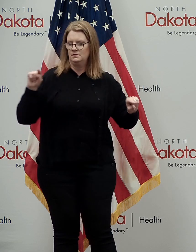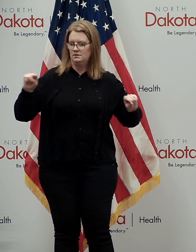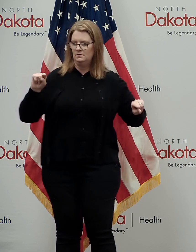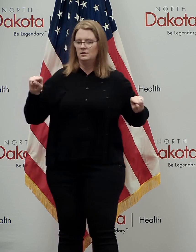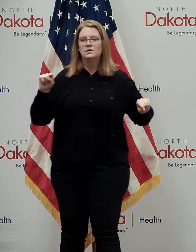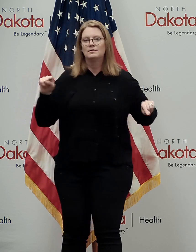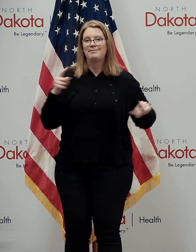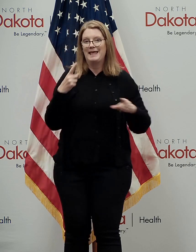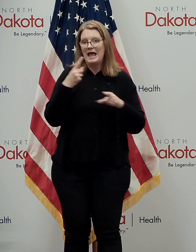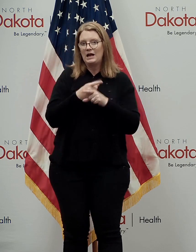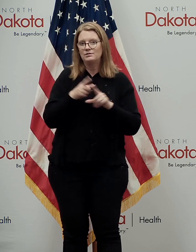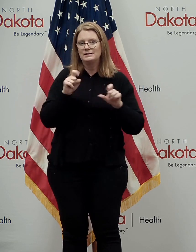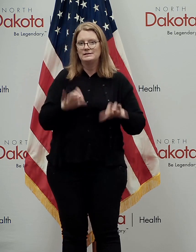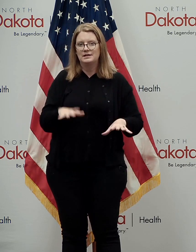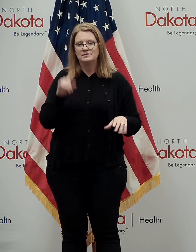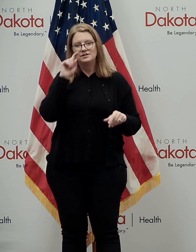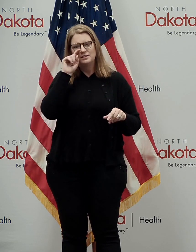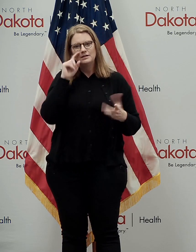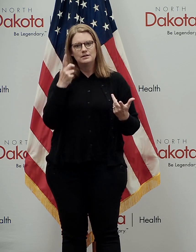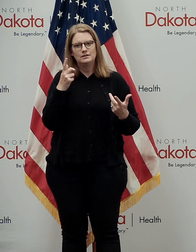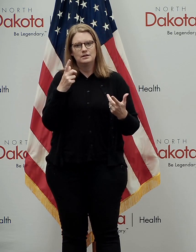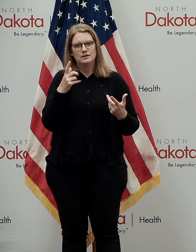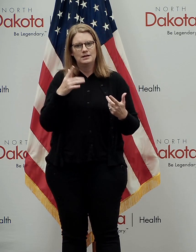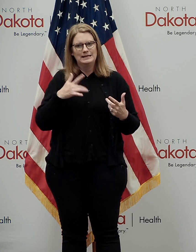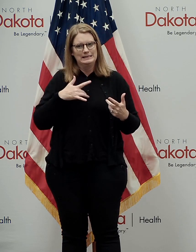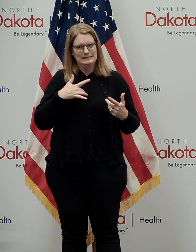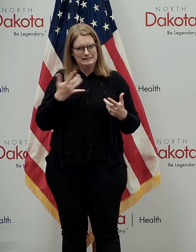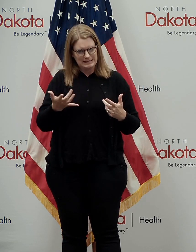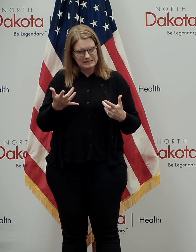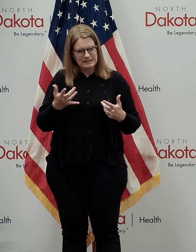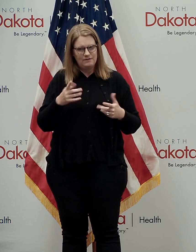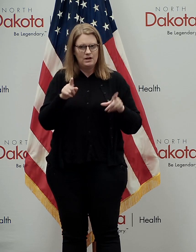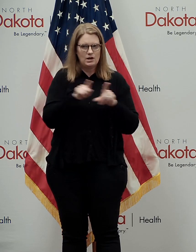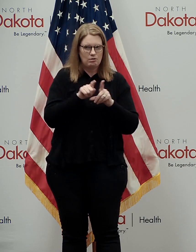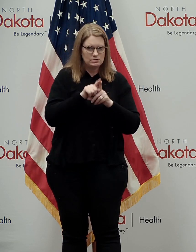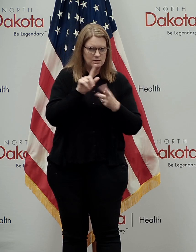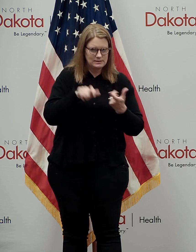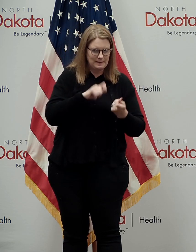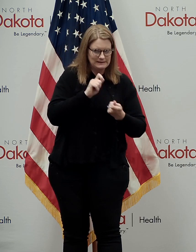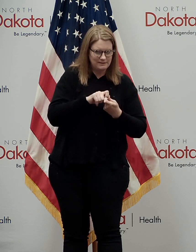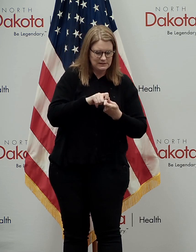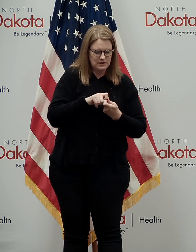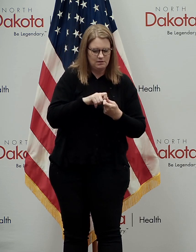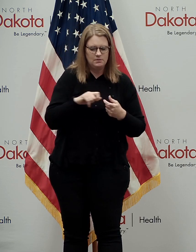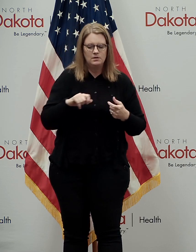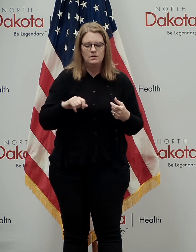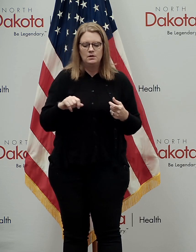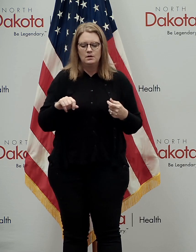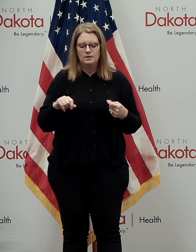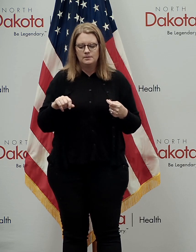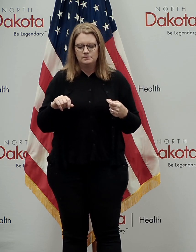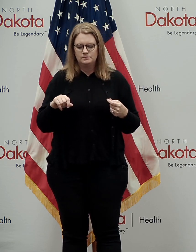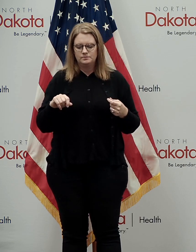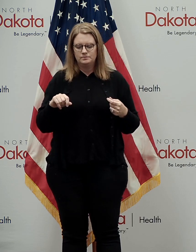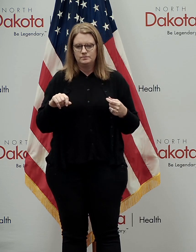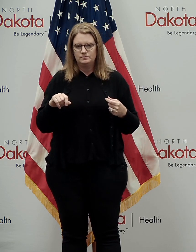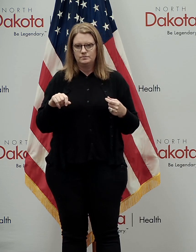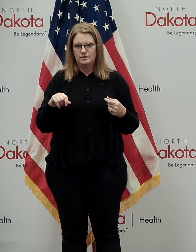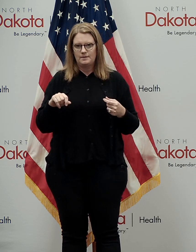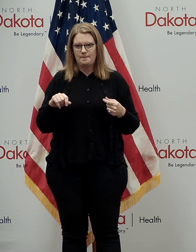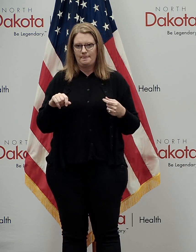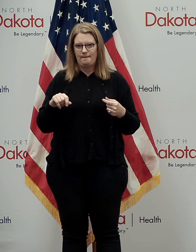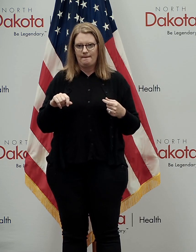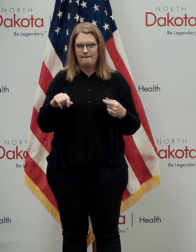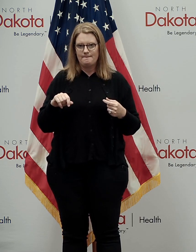these tests, which I would call sensitivity and specificity. These tests are considered to be